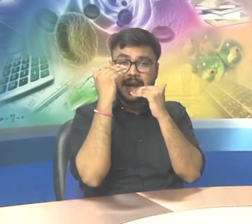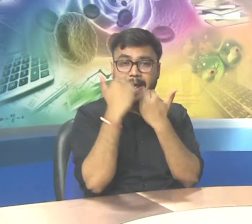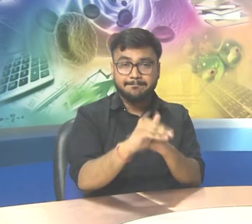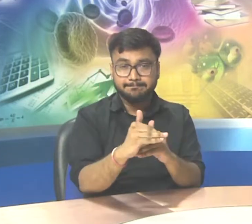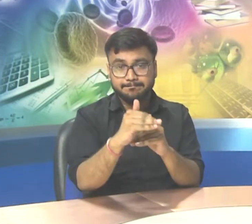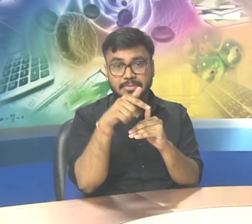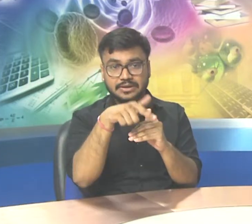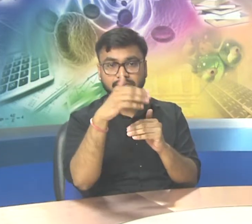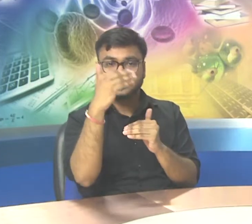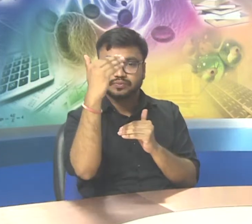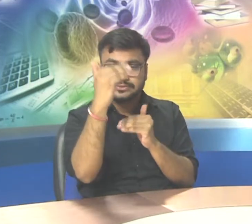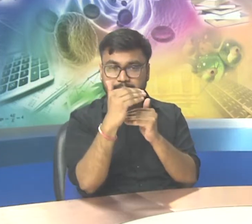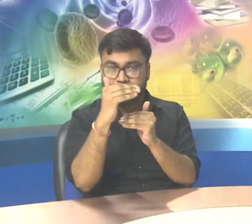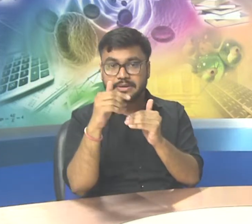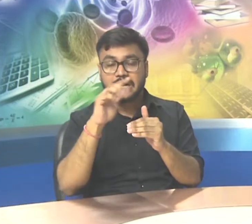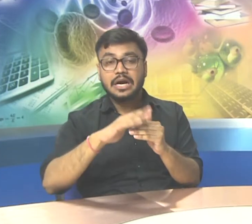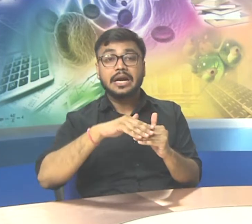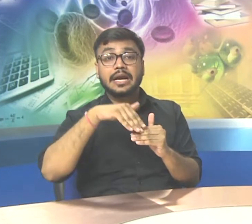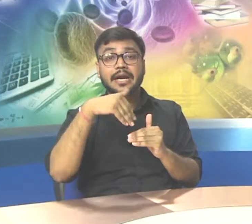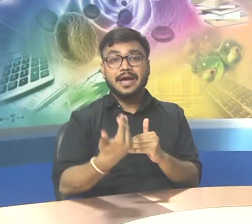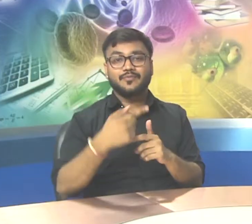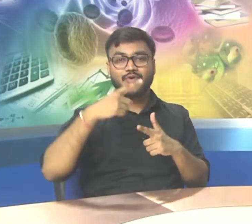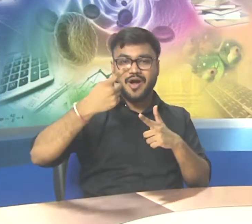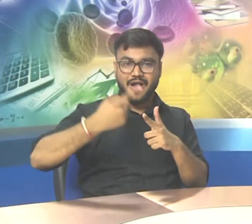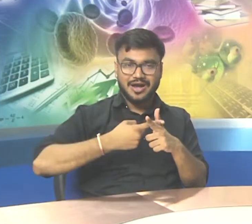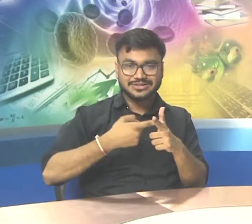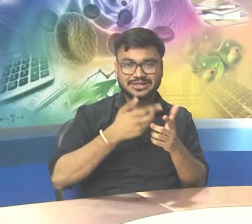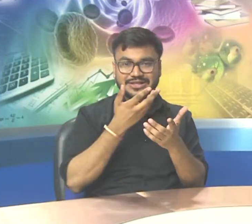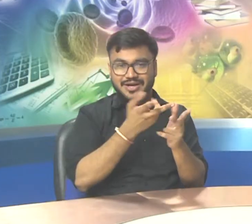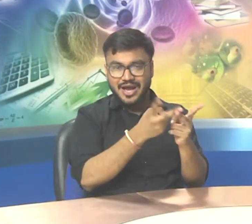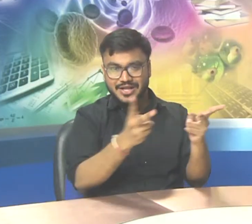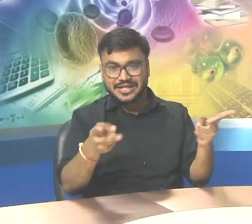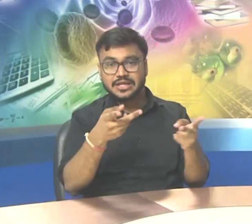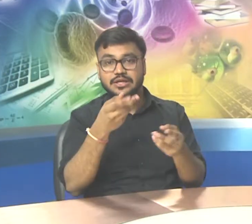then the food is digested into small parts.